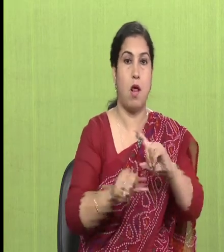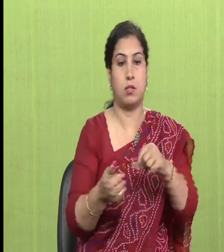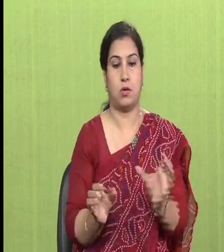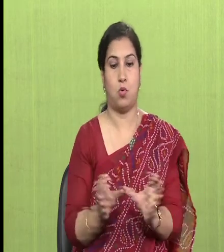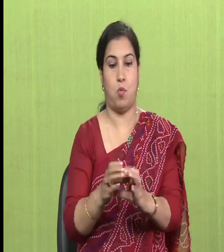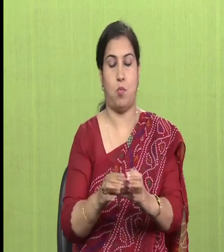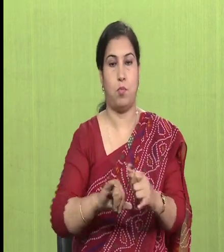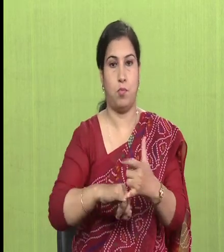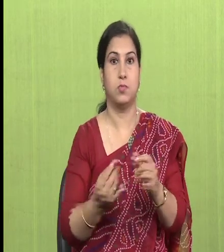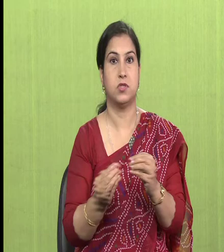Can you tell me that